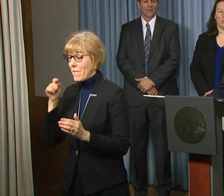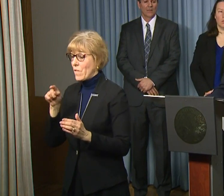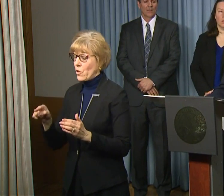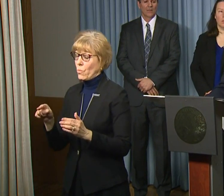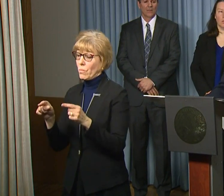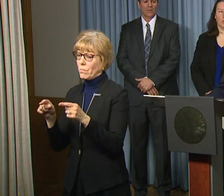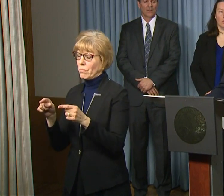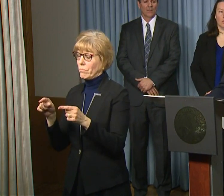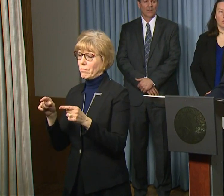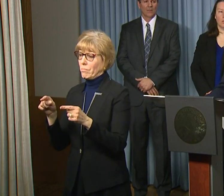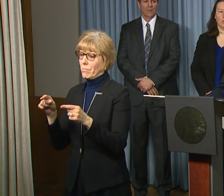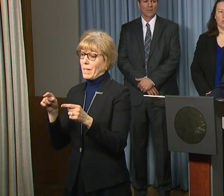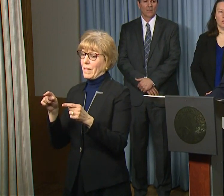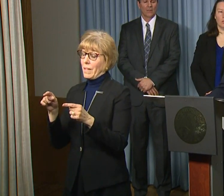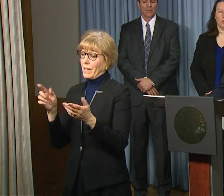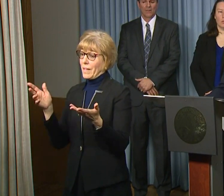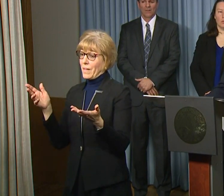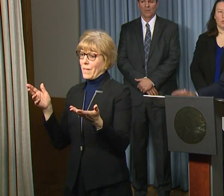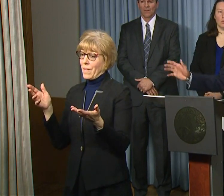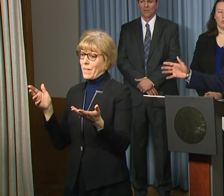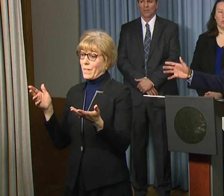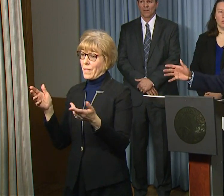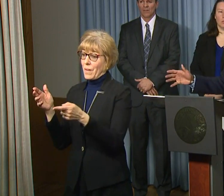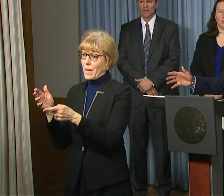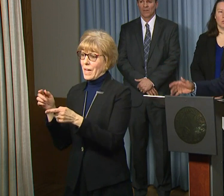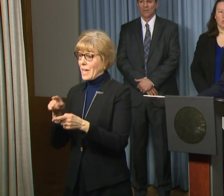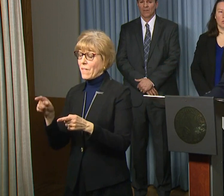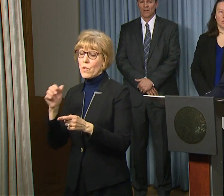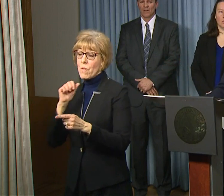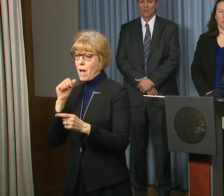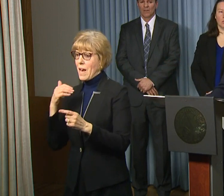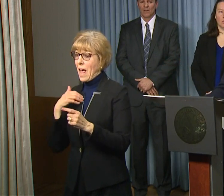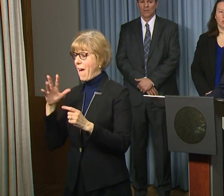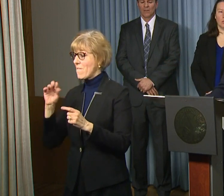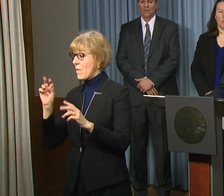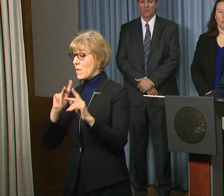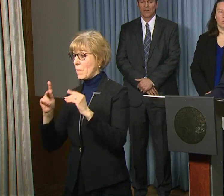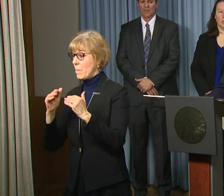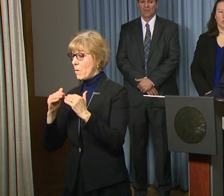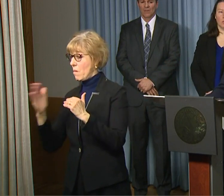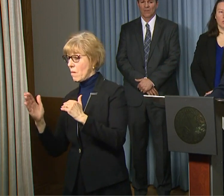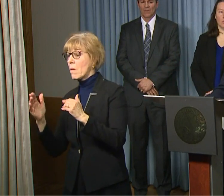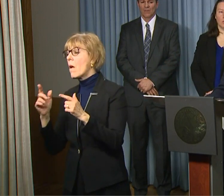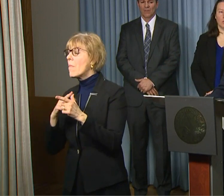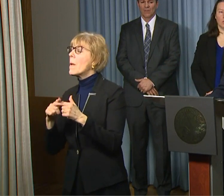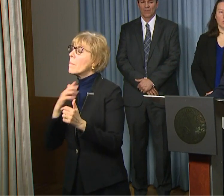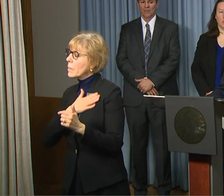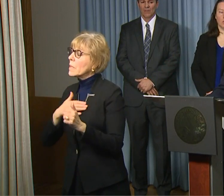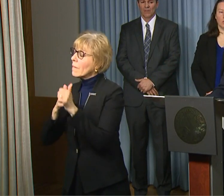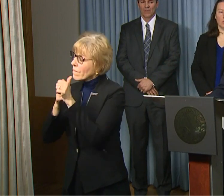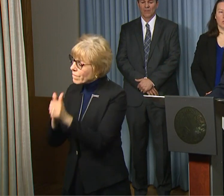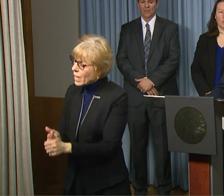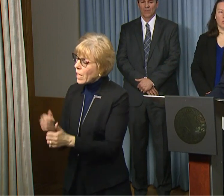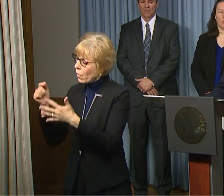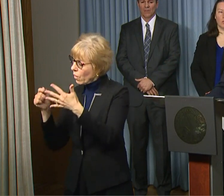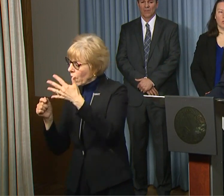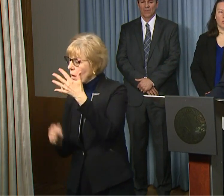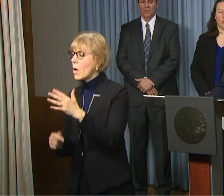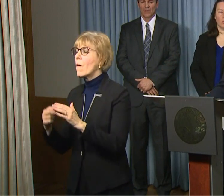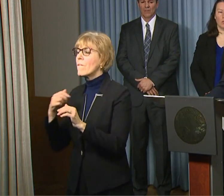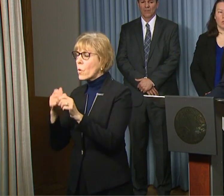where they're, you know, not they're not going to have 50 people in the room. We ask them to continue to follow the precautions that we have laid out in terms of sanitizing